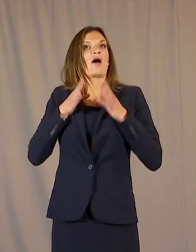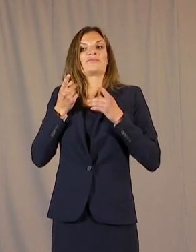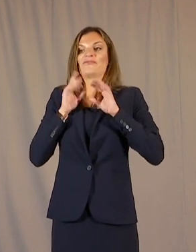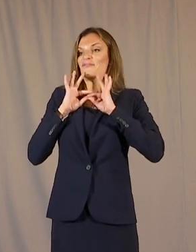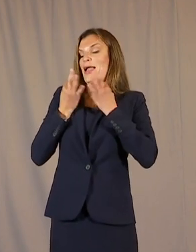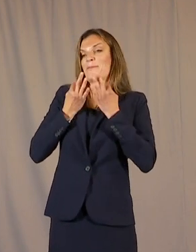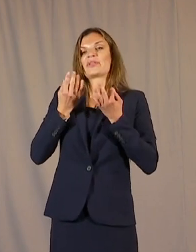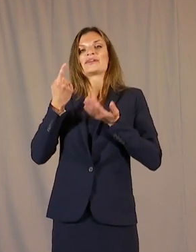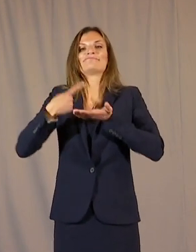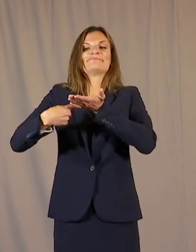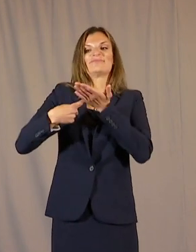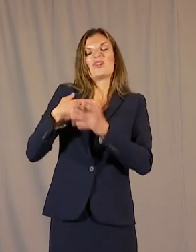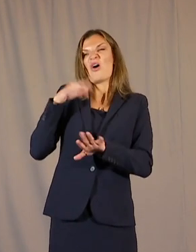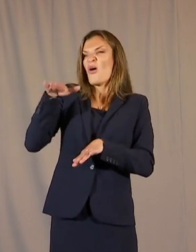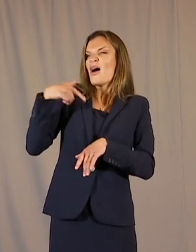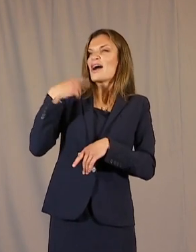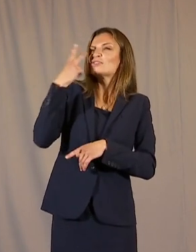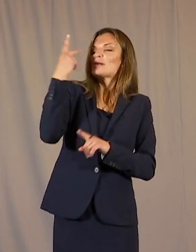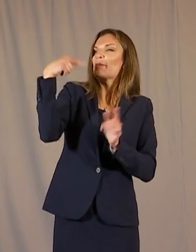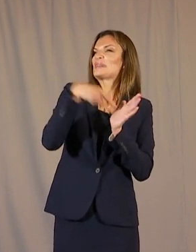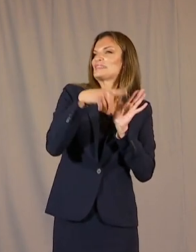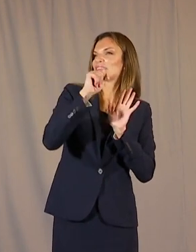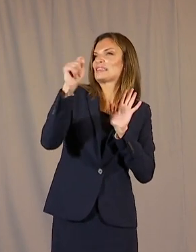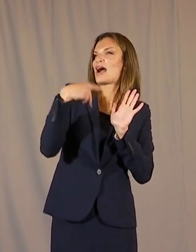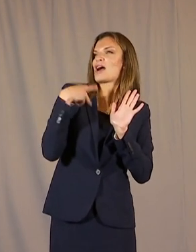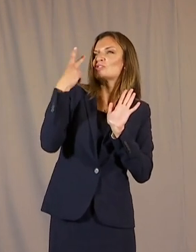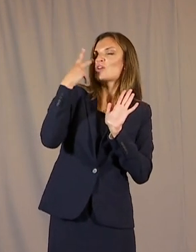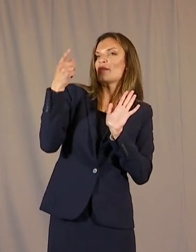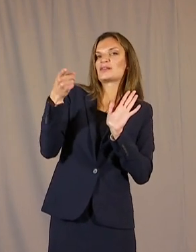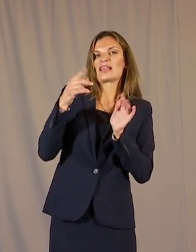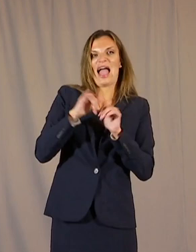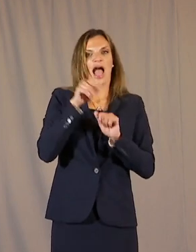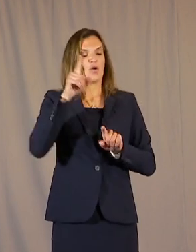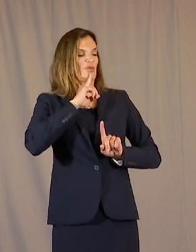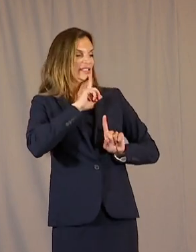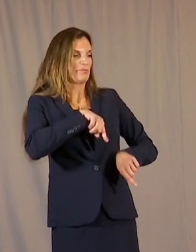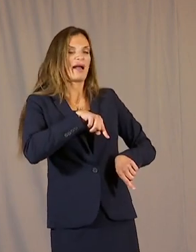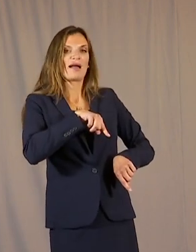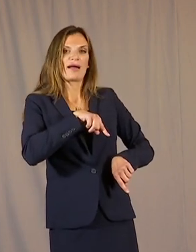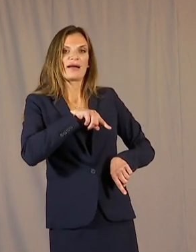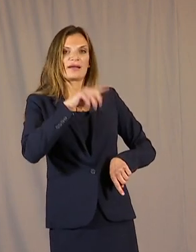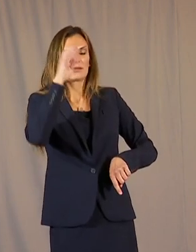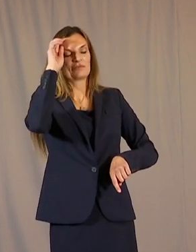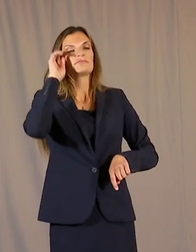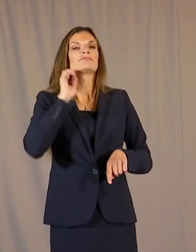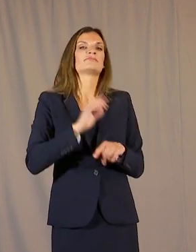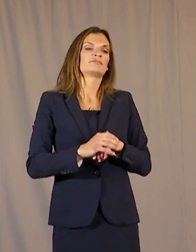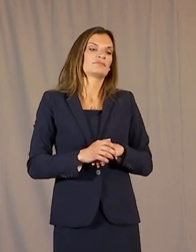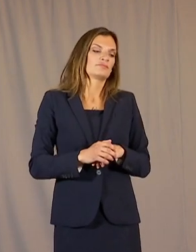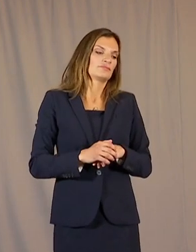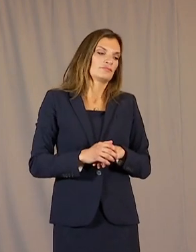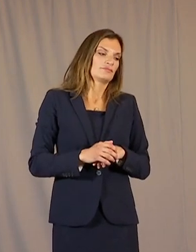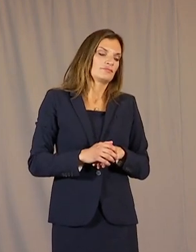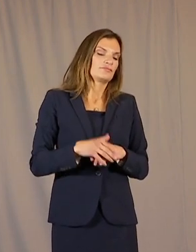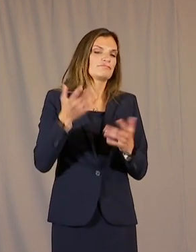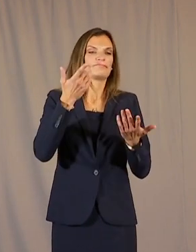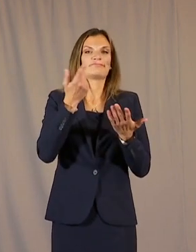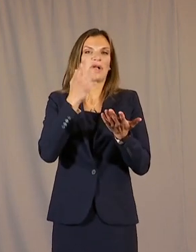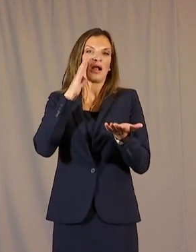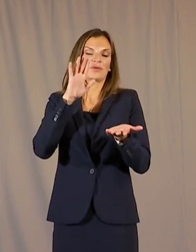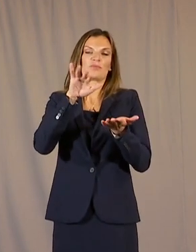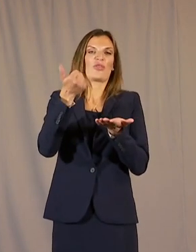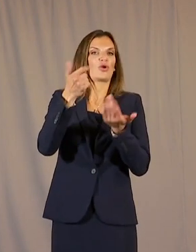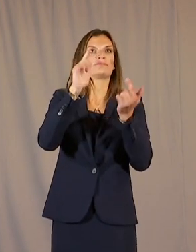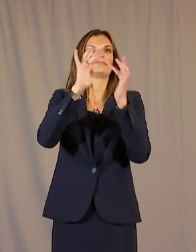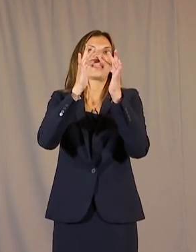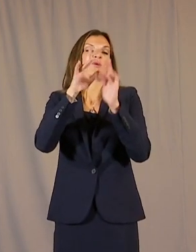this on TikTok, or I just saw this on a particular network that I may not mention right at the moment, but you know who we're talking about